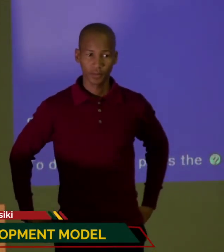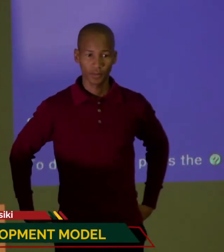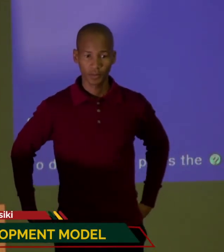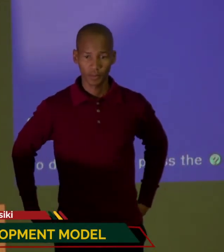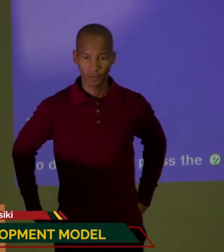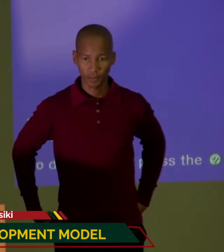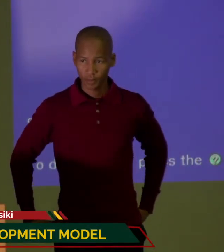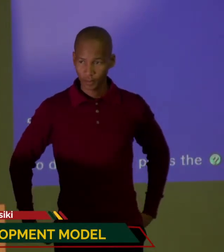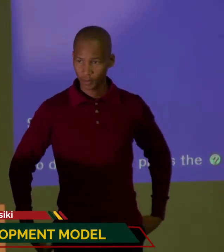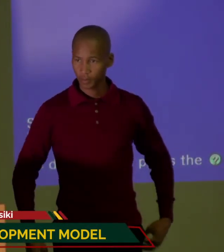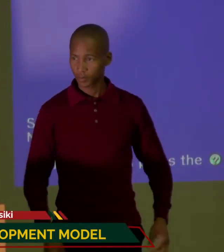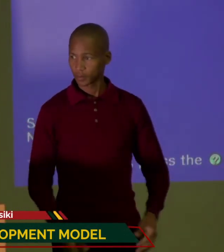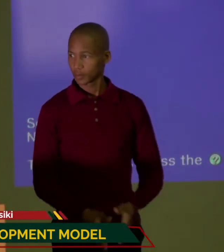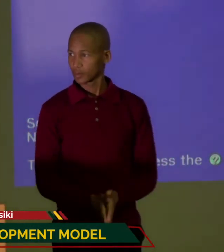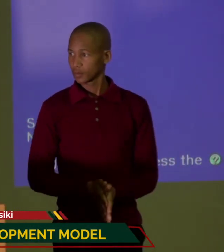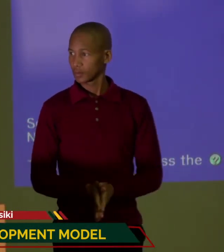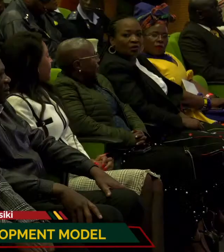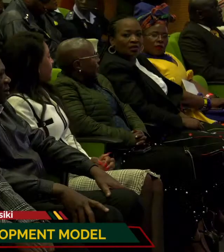Technical team.